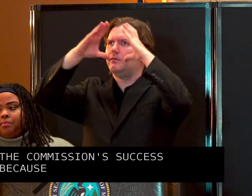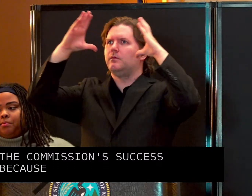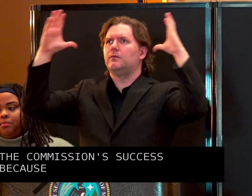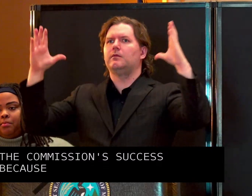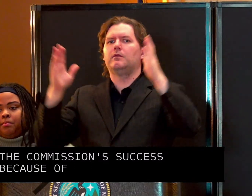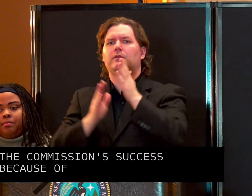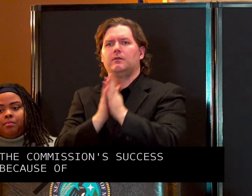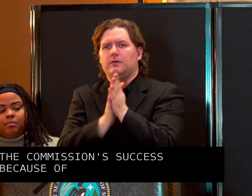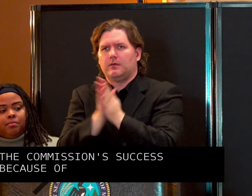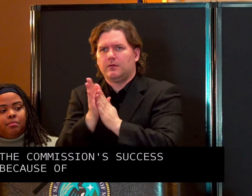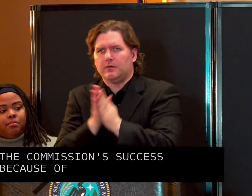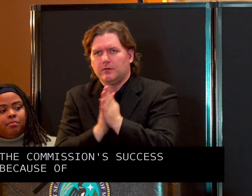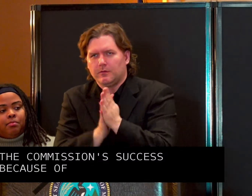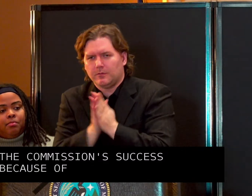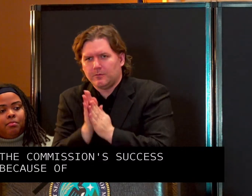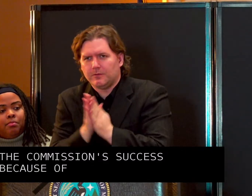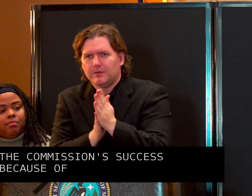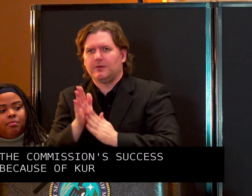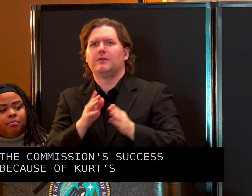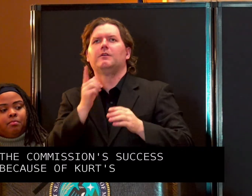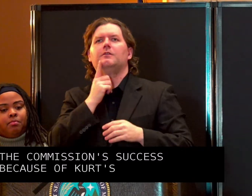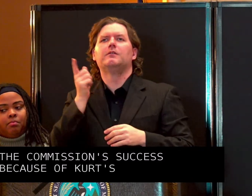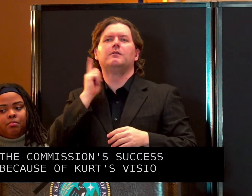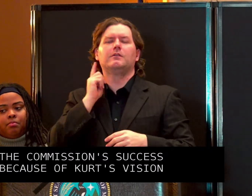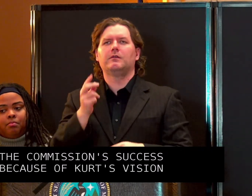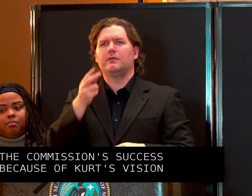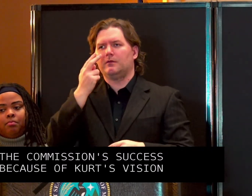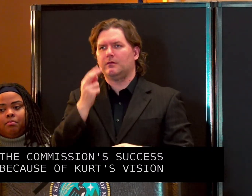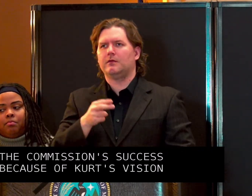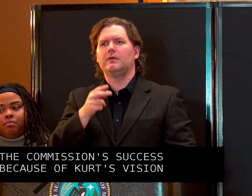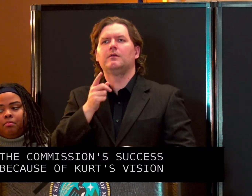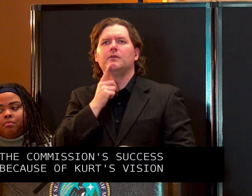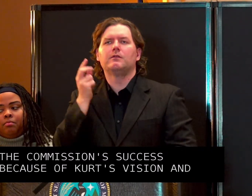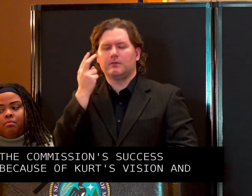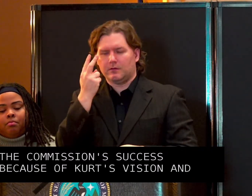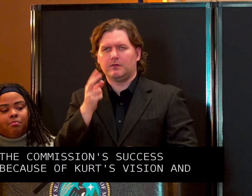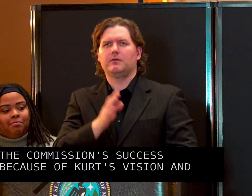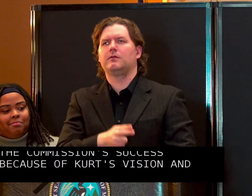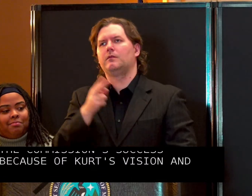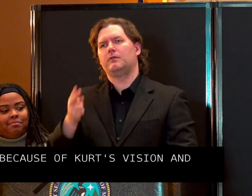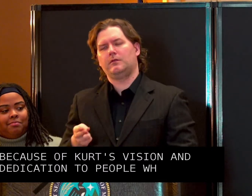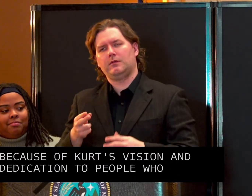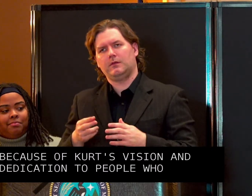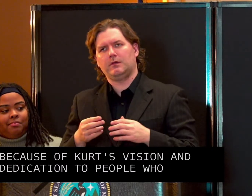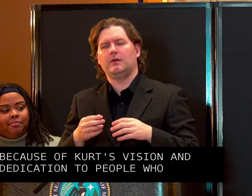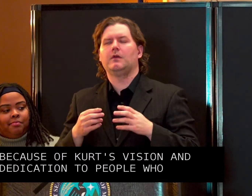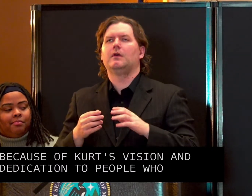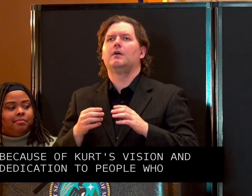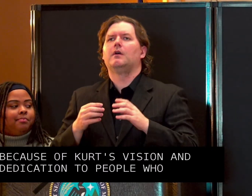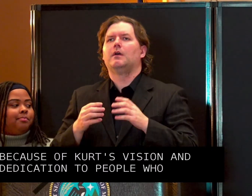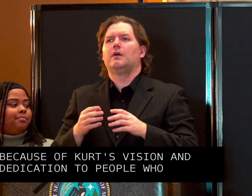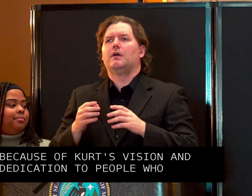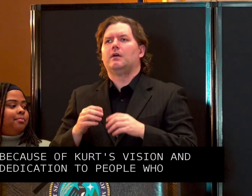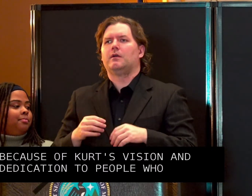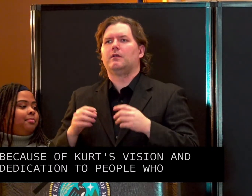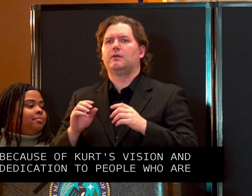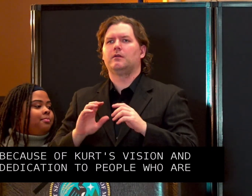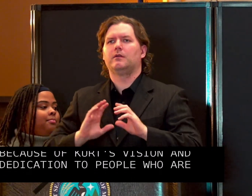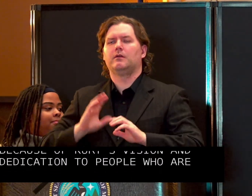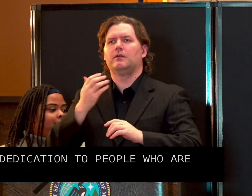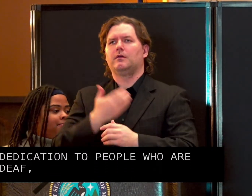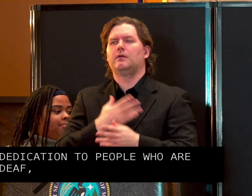and dedication to people who are deaf, deafblind, and hard of hearing.